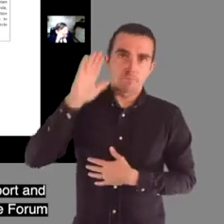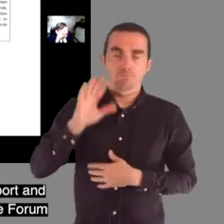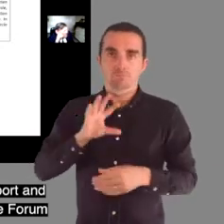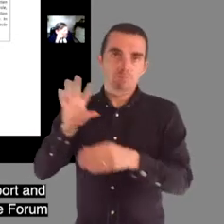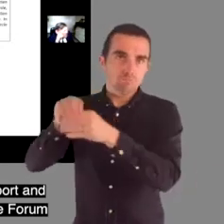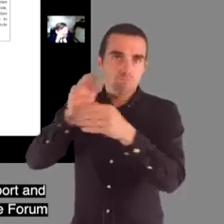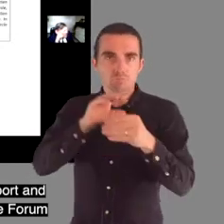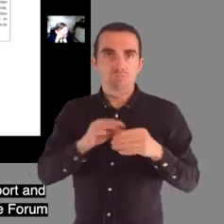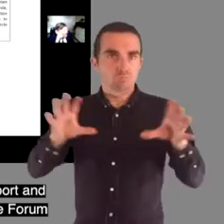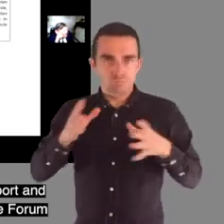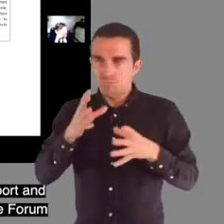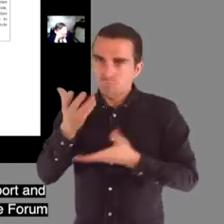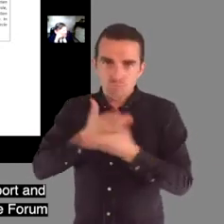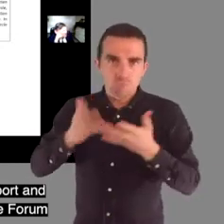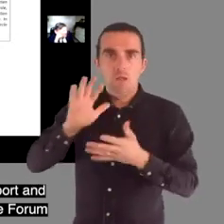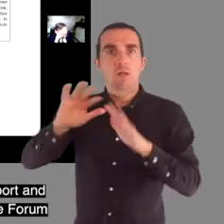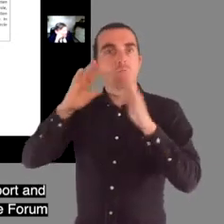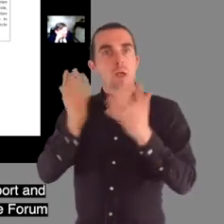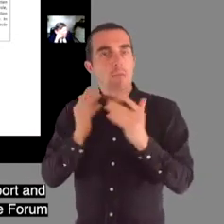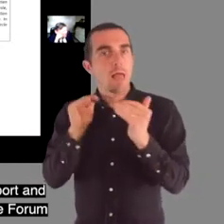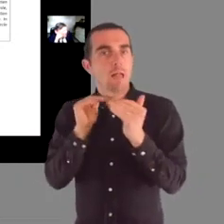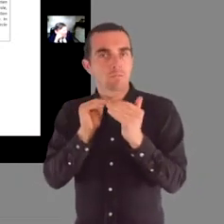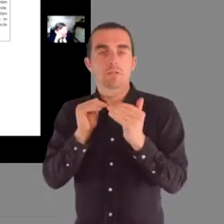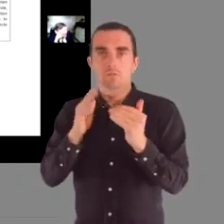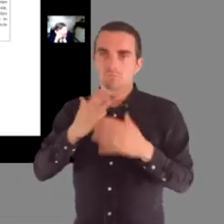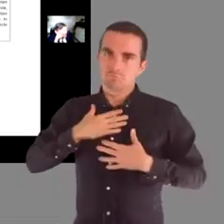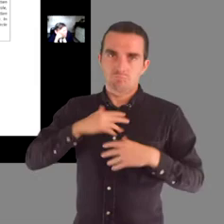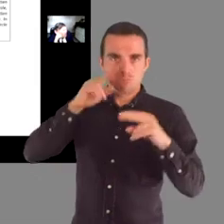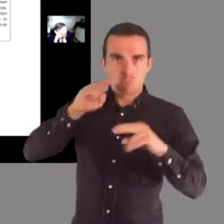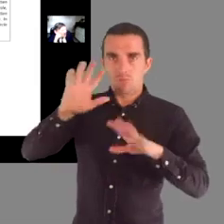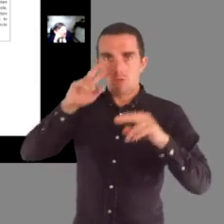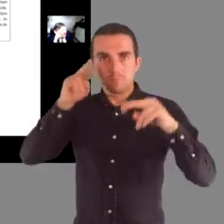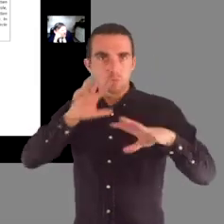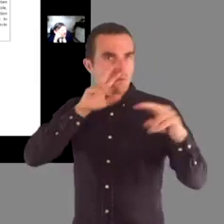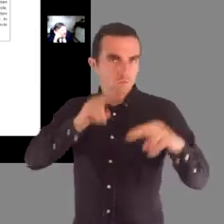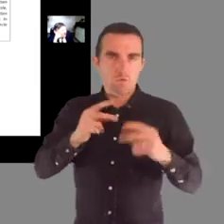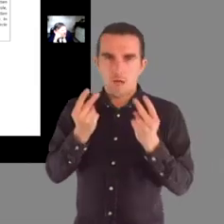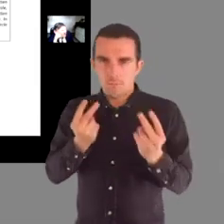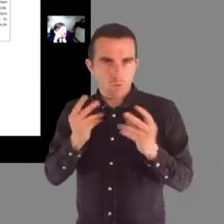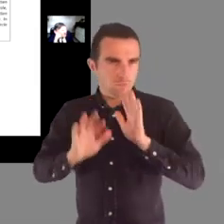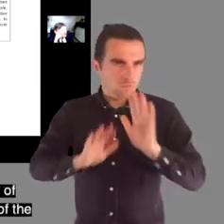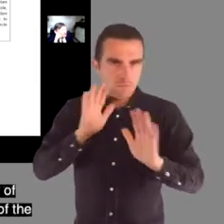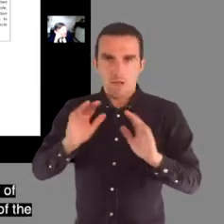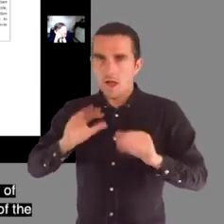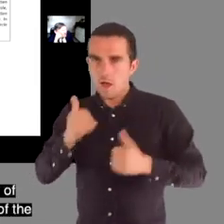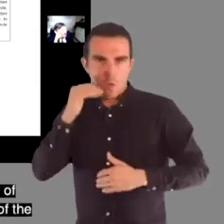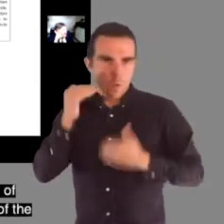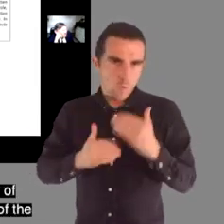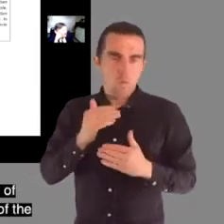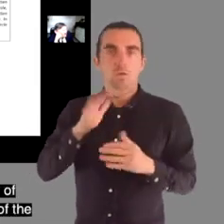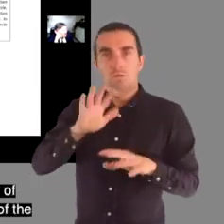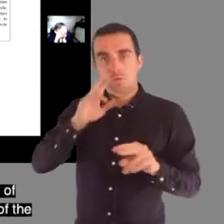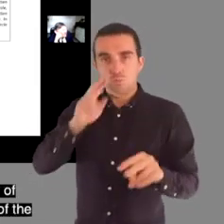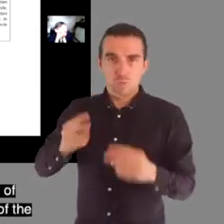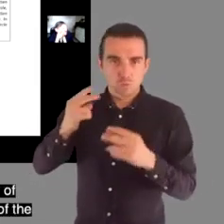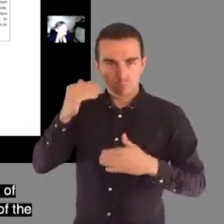and then go as representatives to the forum at the global level and put our own views. So this is an important way of